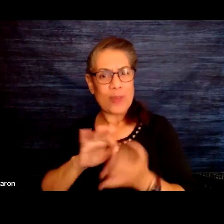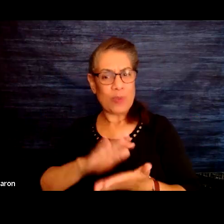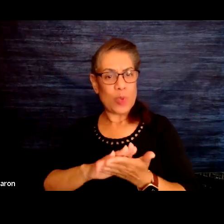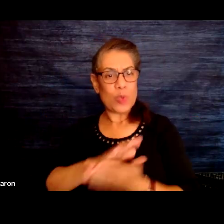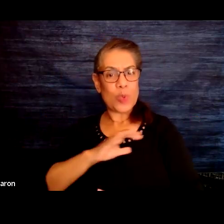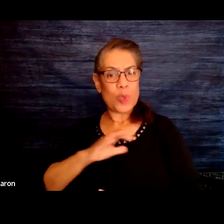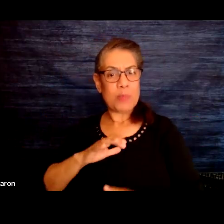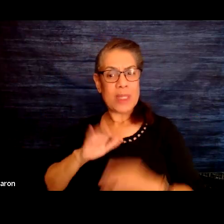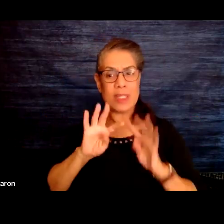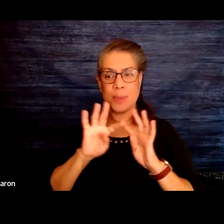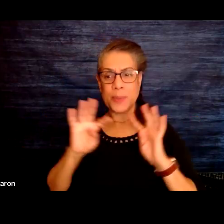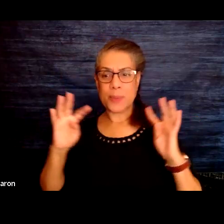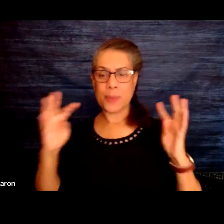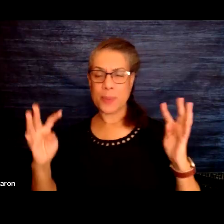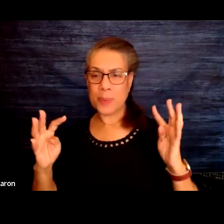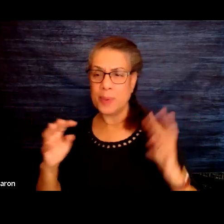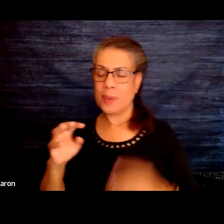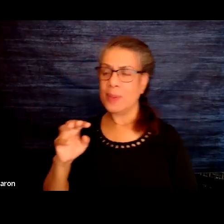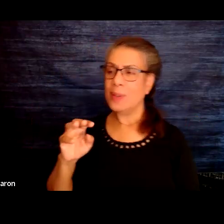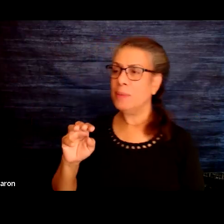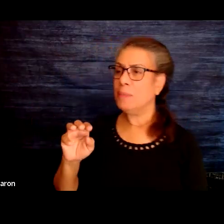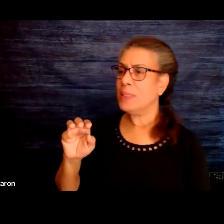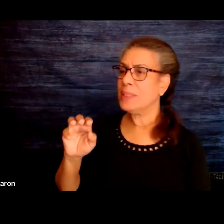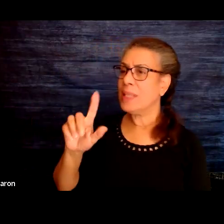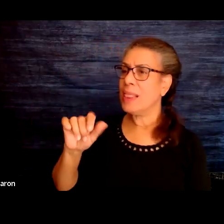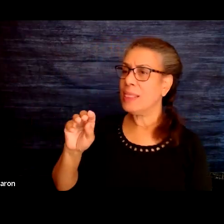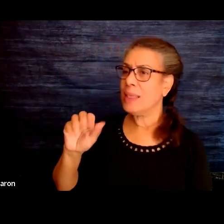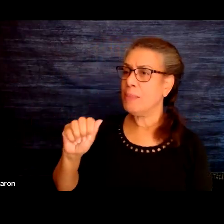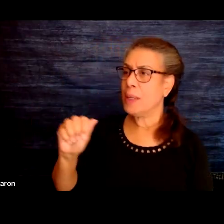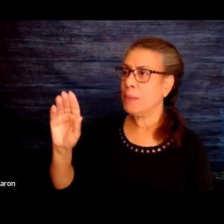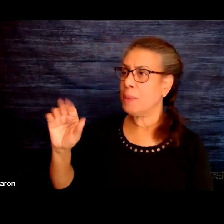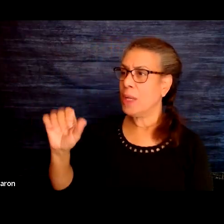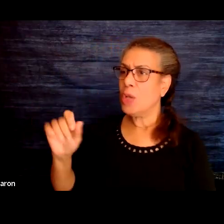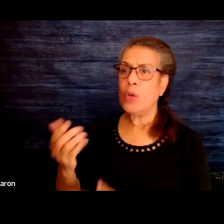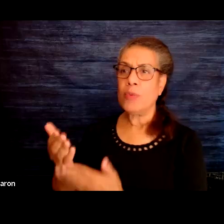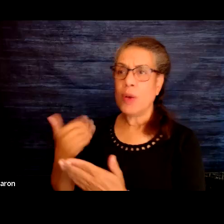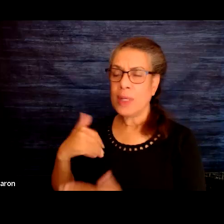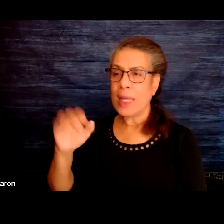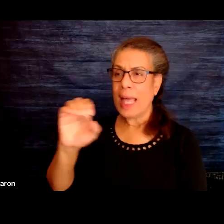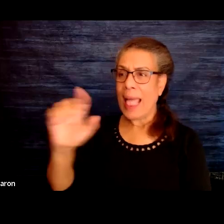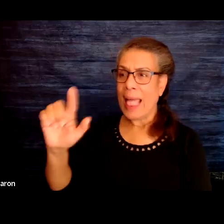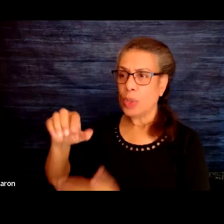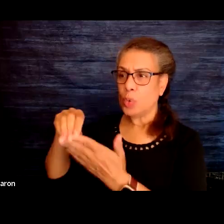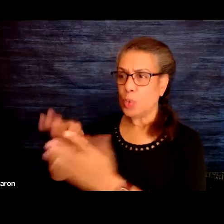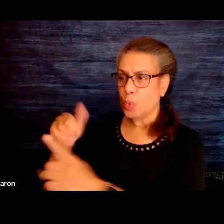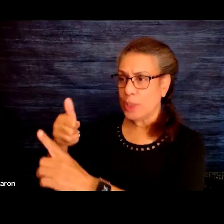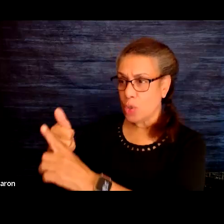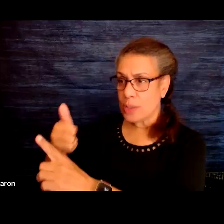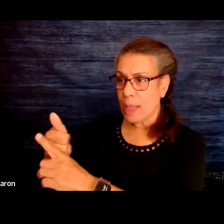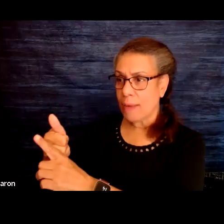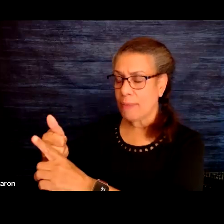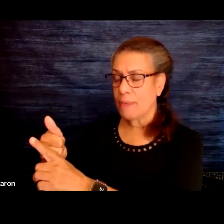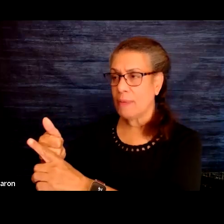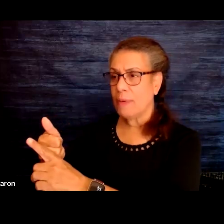experiences. And Ms. Lima Barbosa, the way you start off the questions by talking as a former English language learner yourself, right? And I